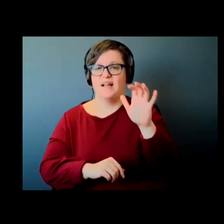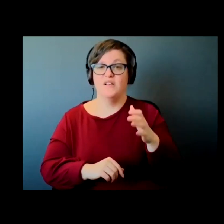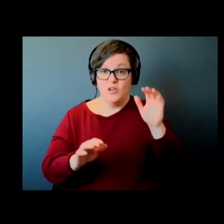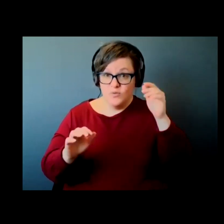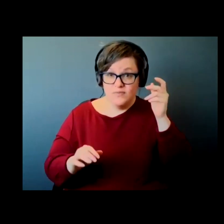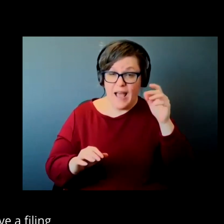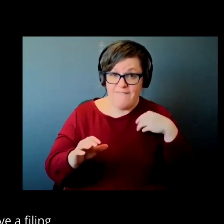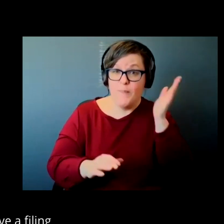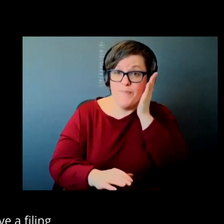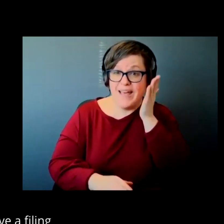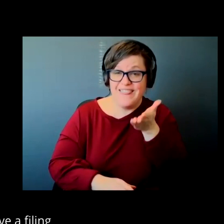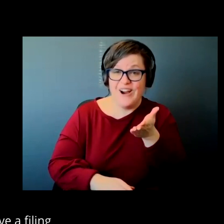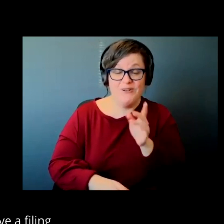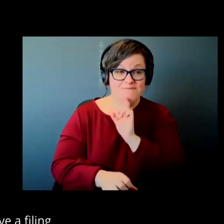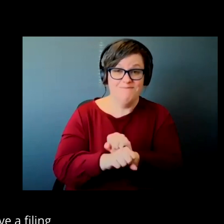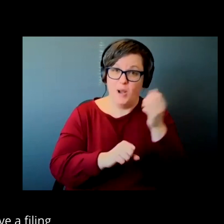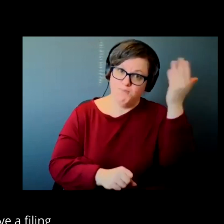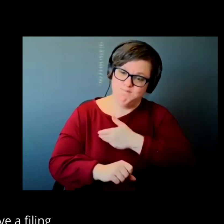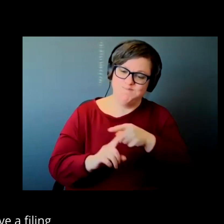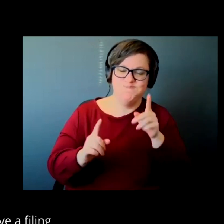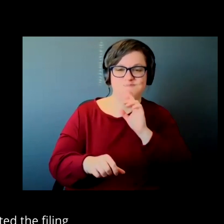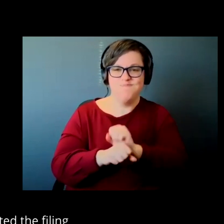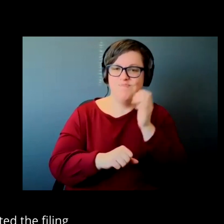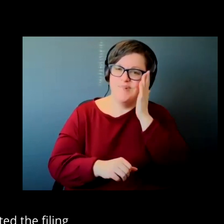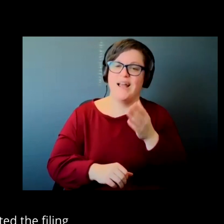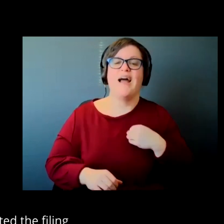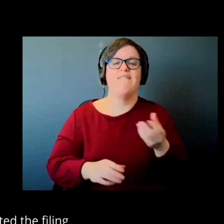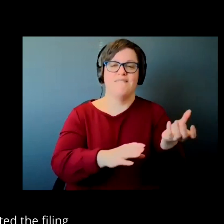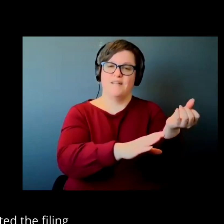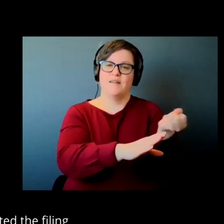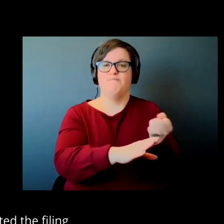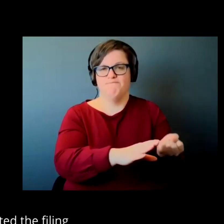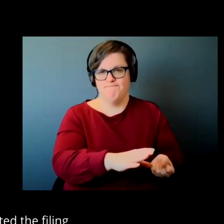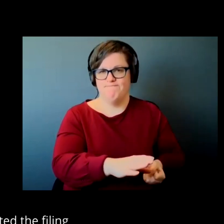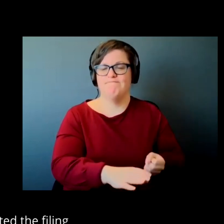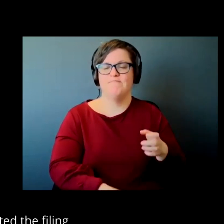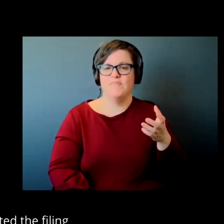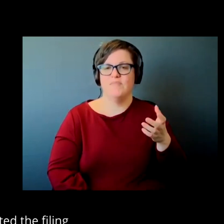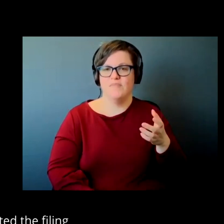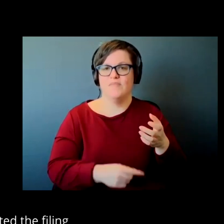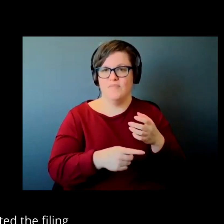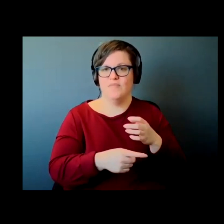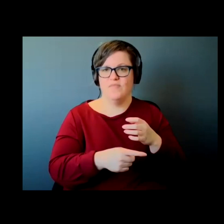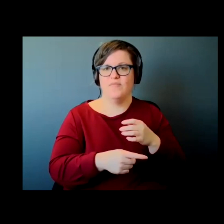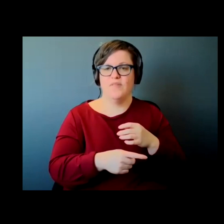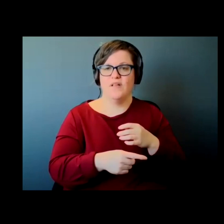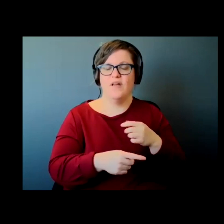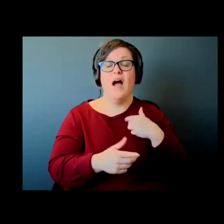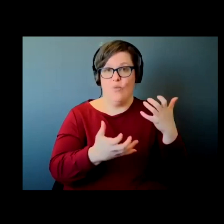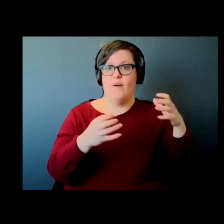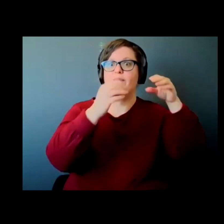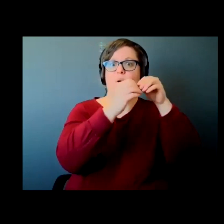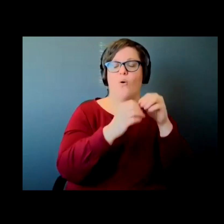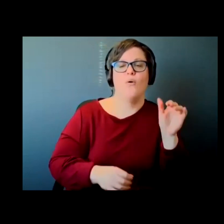is. And then I have the filing cabinet, which holds stuff, and I really wanted the filing cabinet to everywhere in here. And there's an